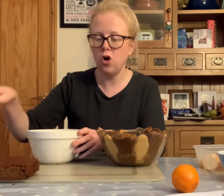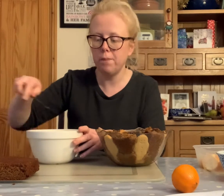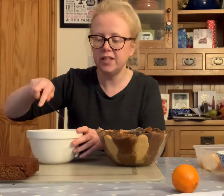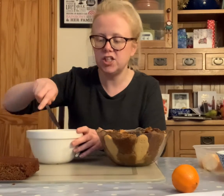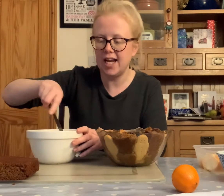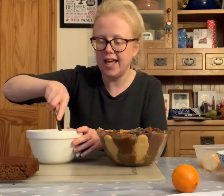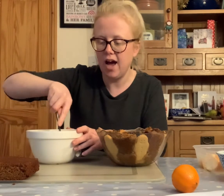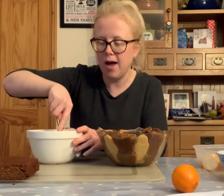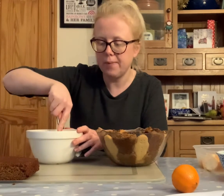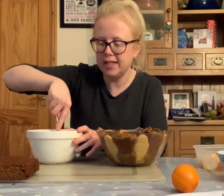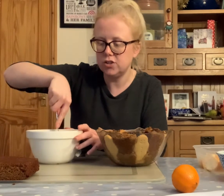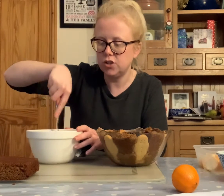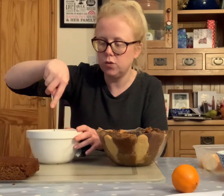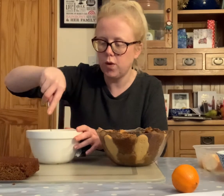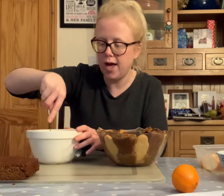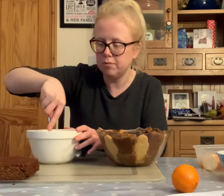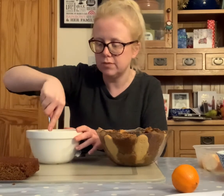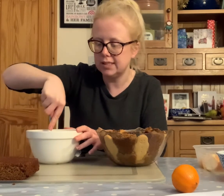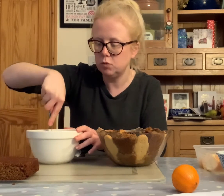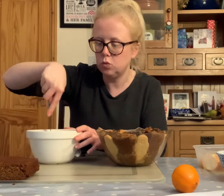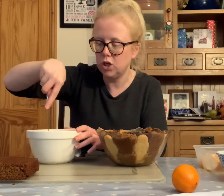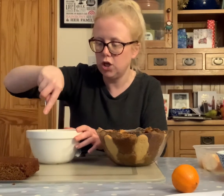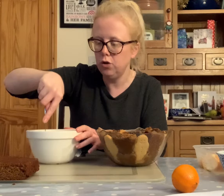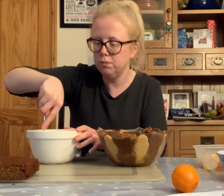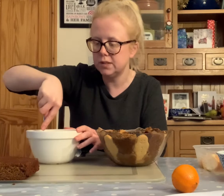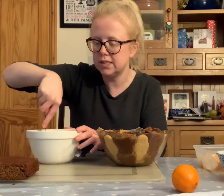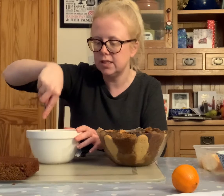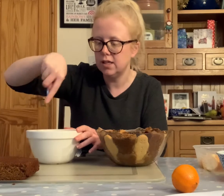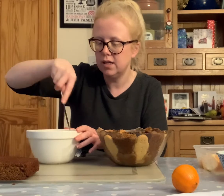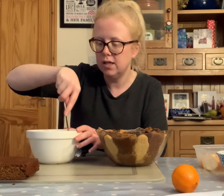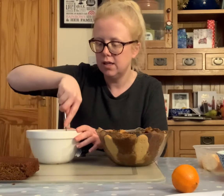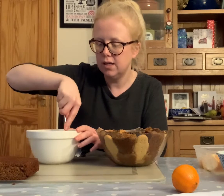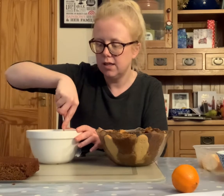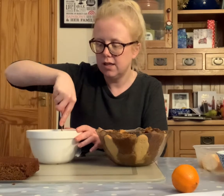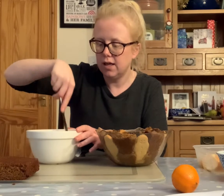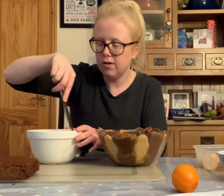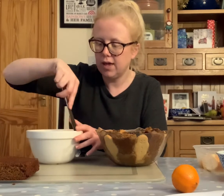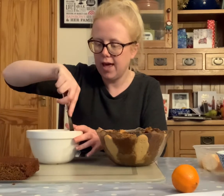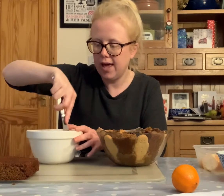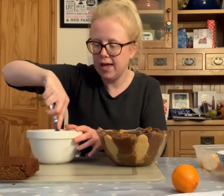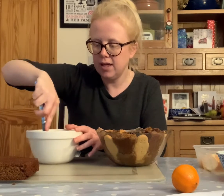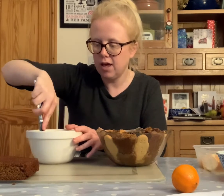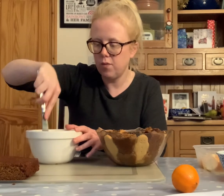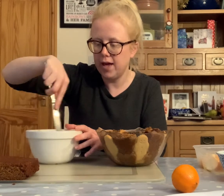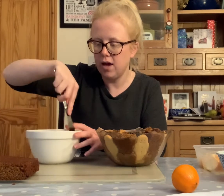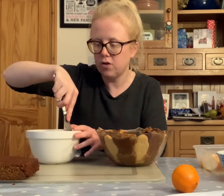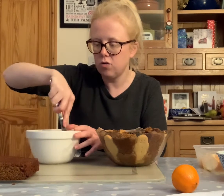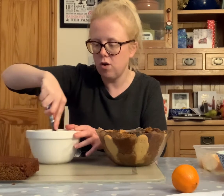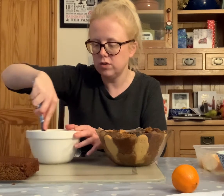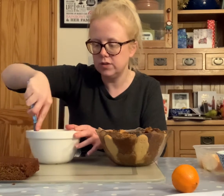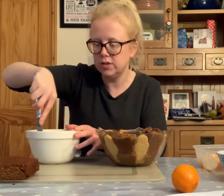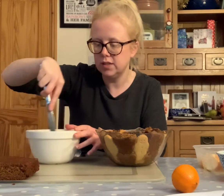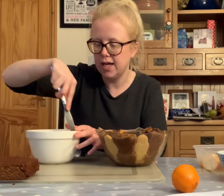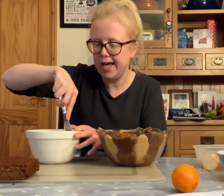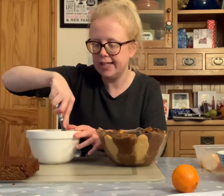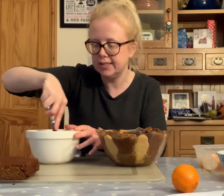the jelly up into small cubes, okay, going across and